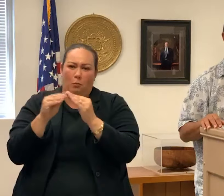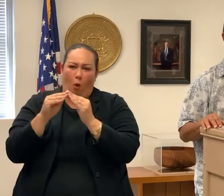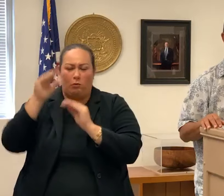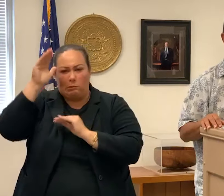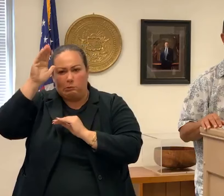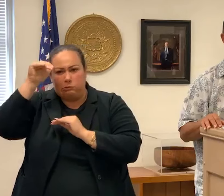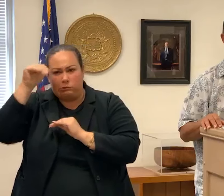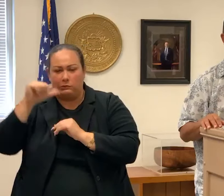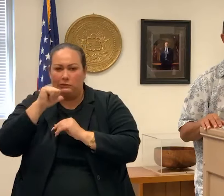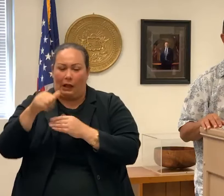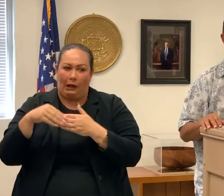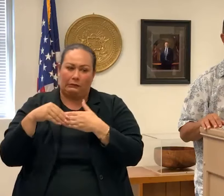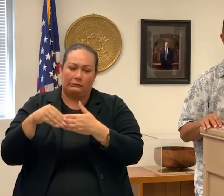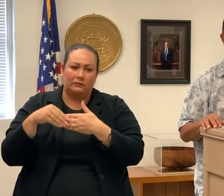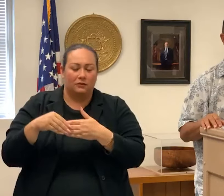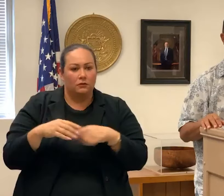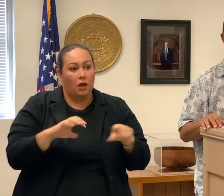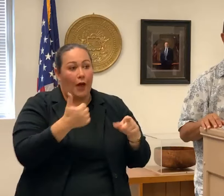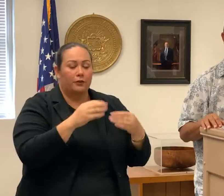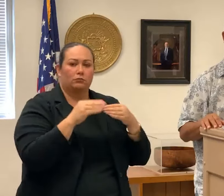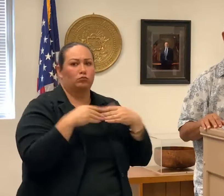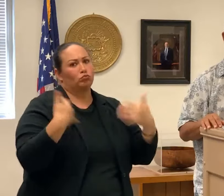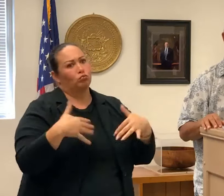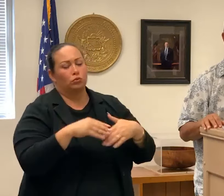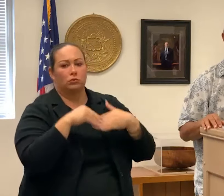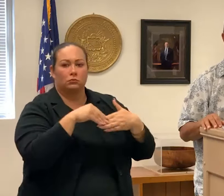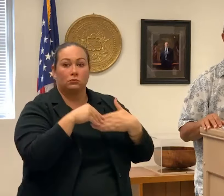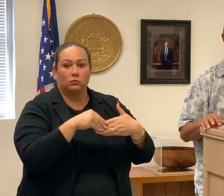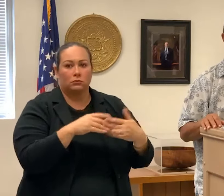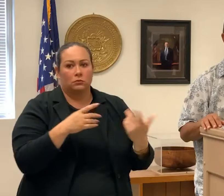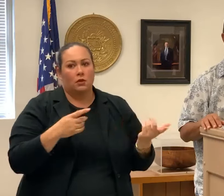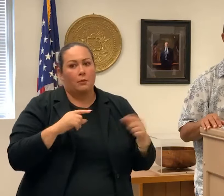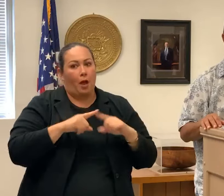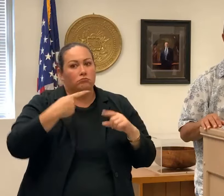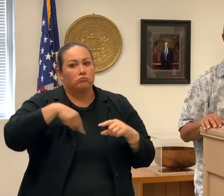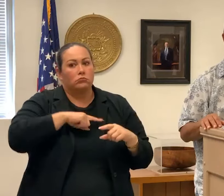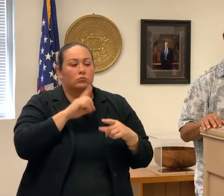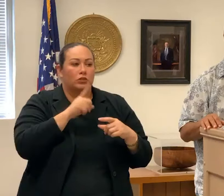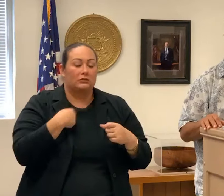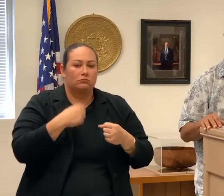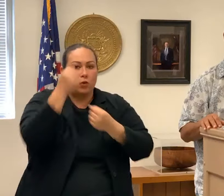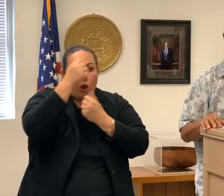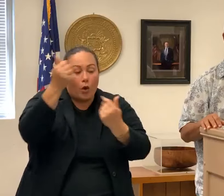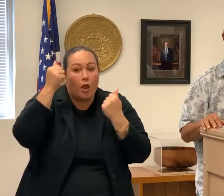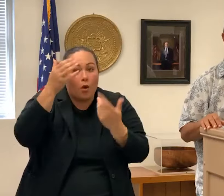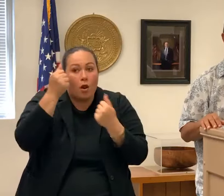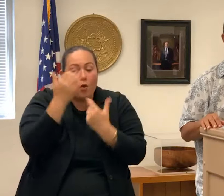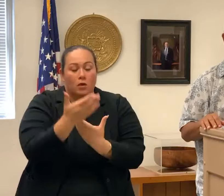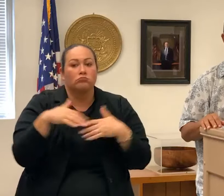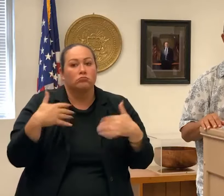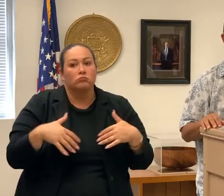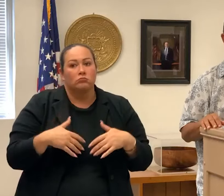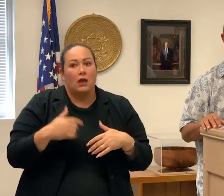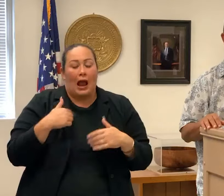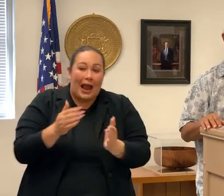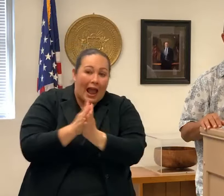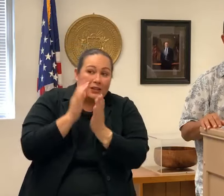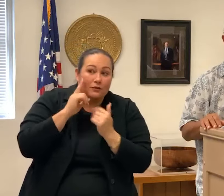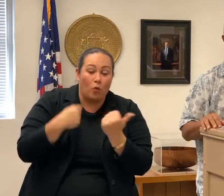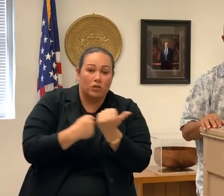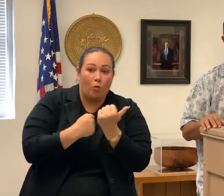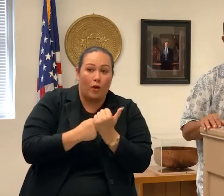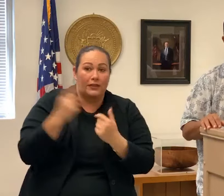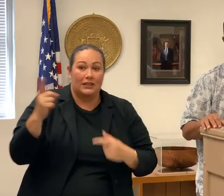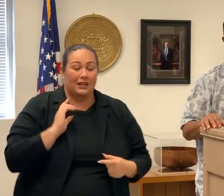together. And I give them a lot of aloha, because every time we ask them for support, they say, you know, it's our people too. It's